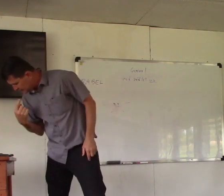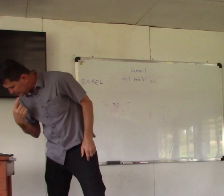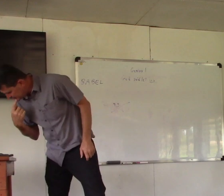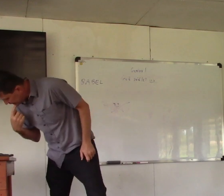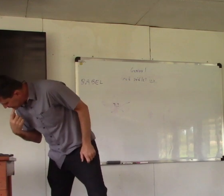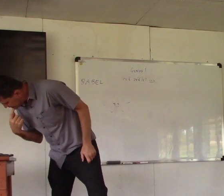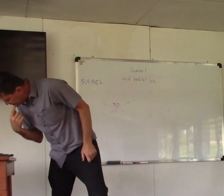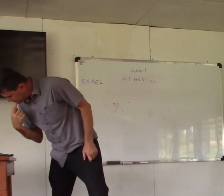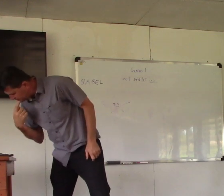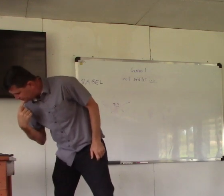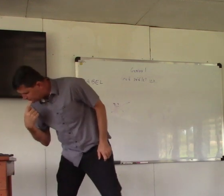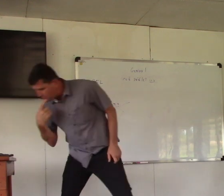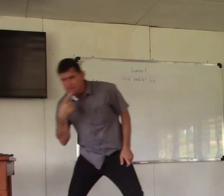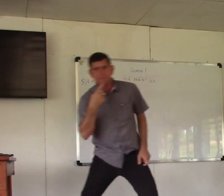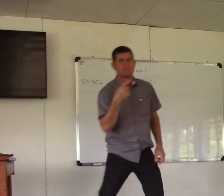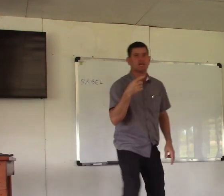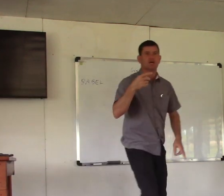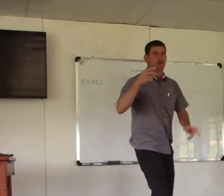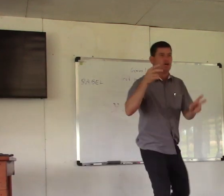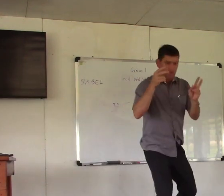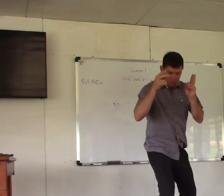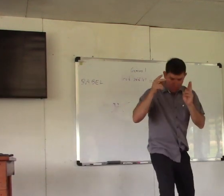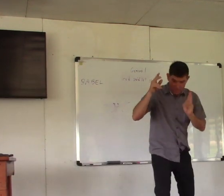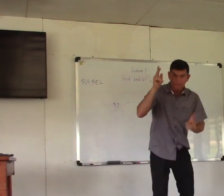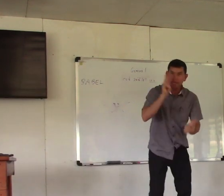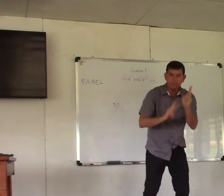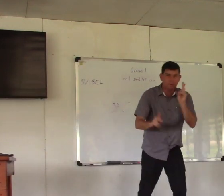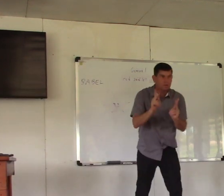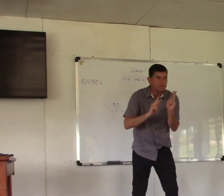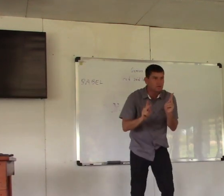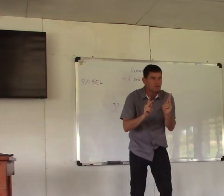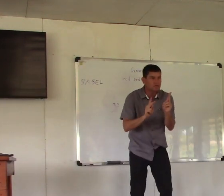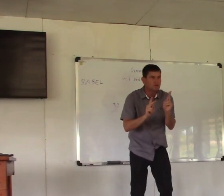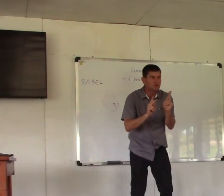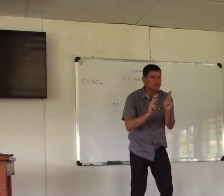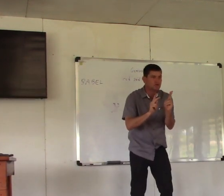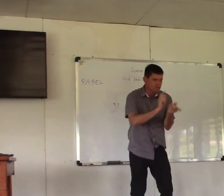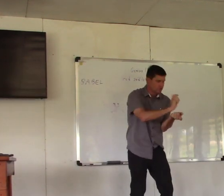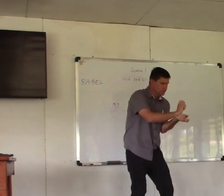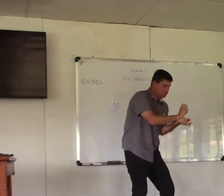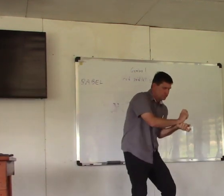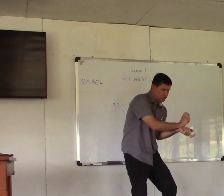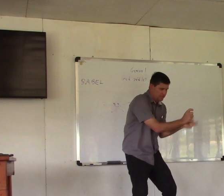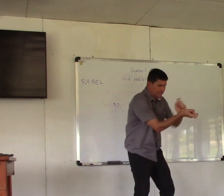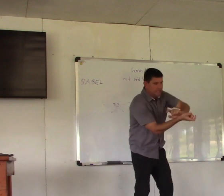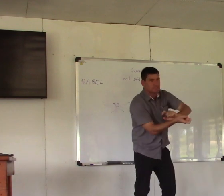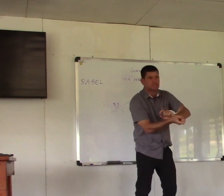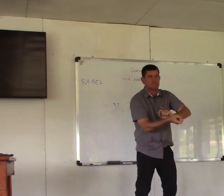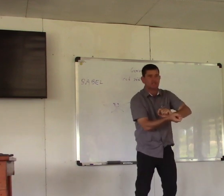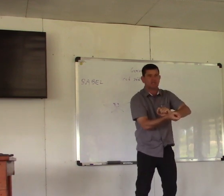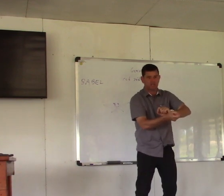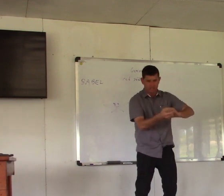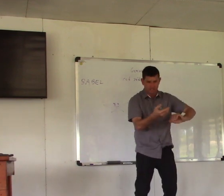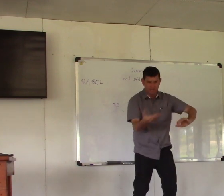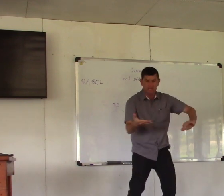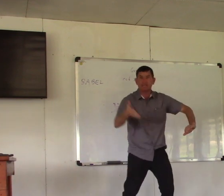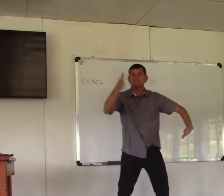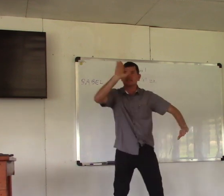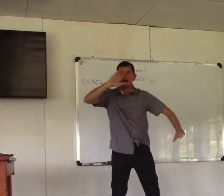it says, the people change the things God